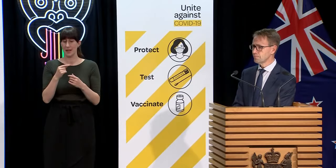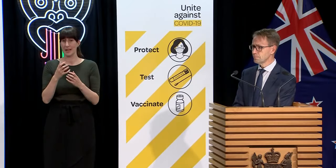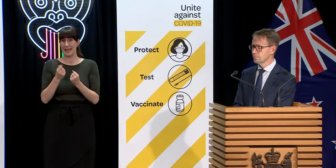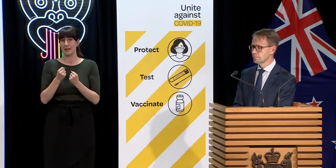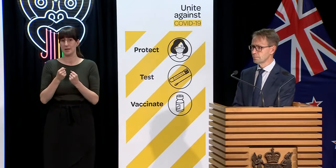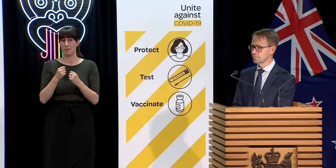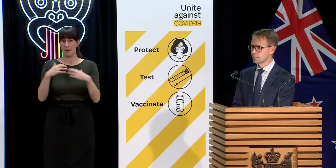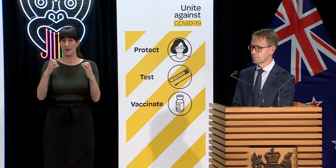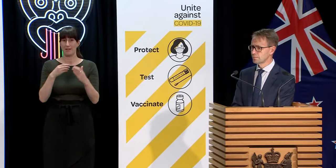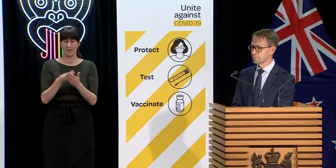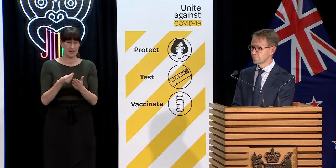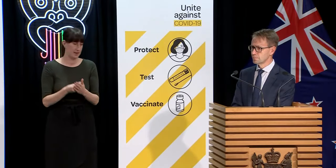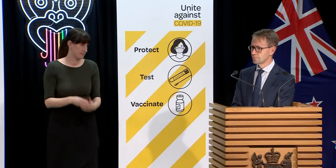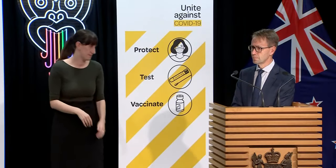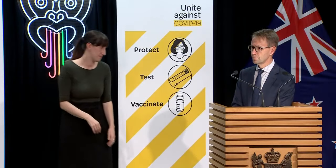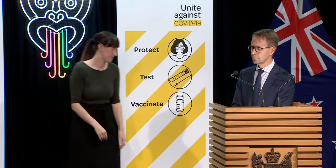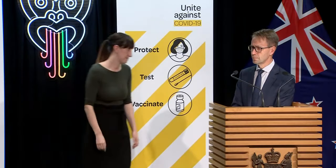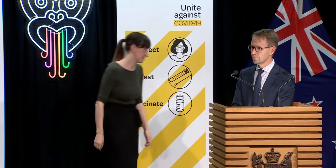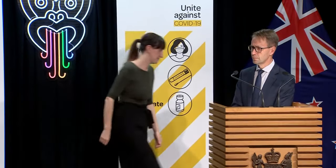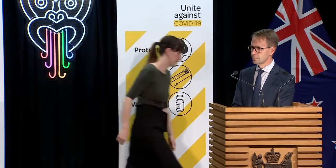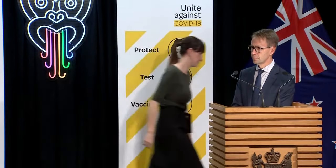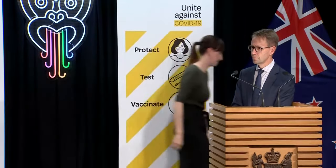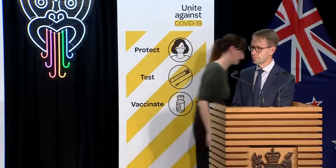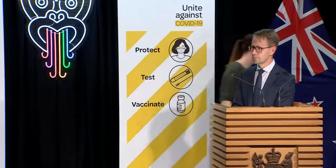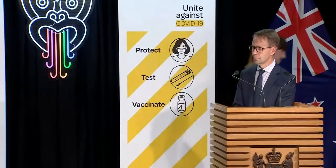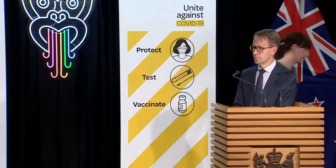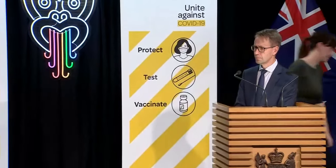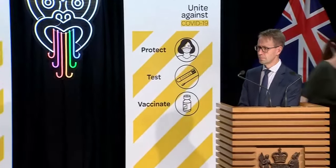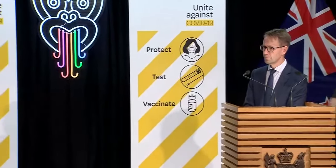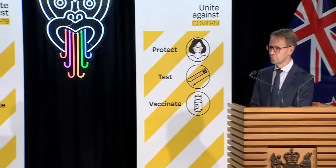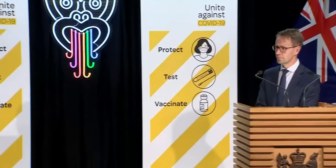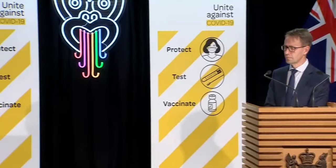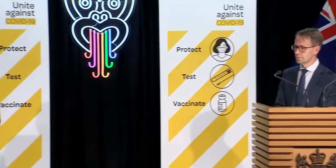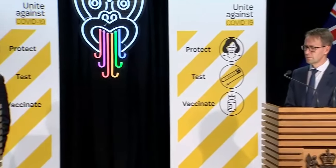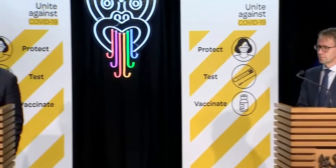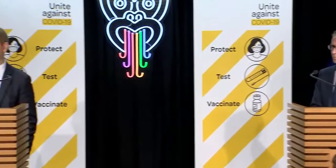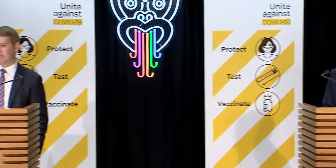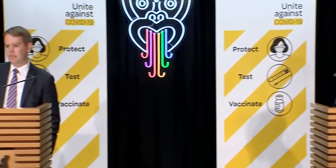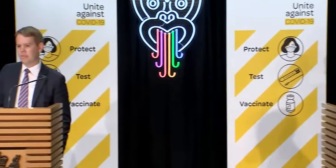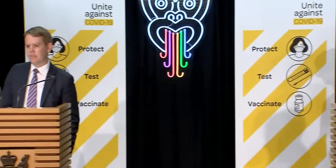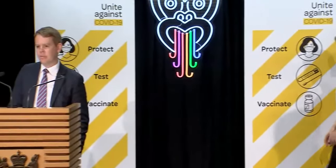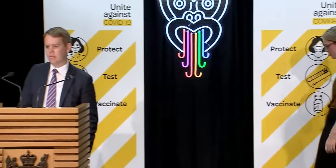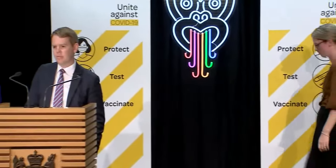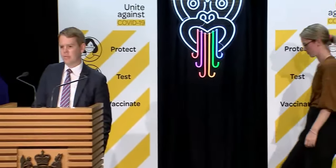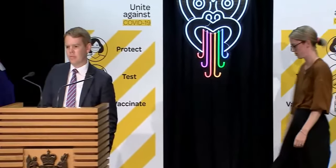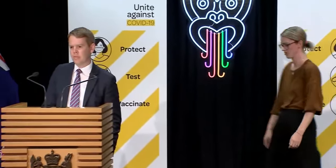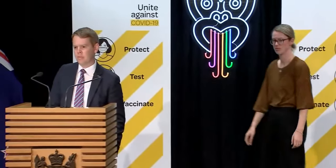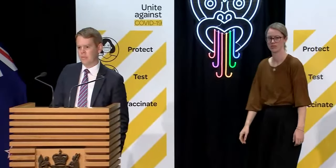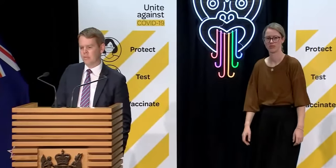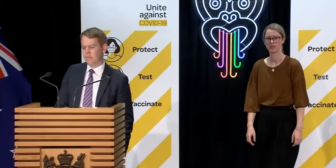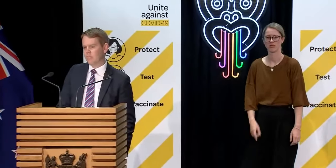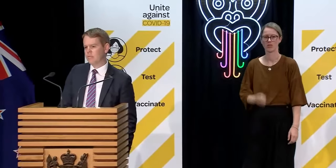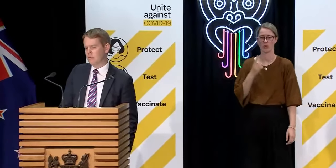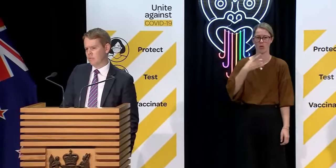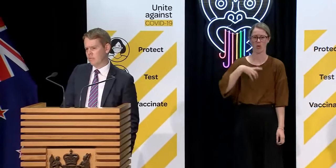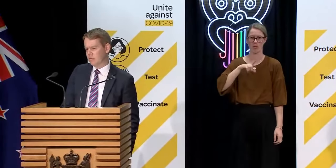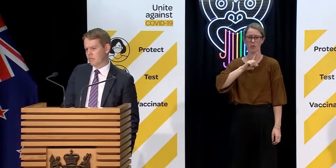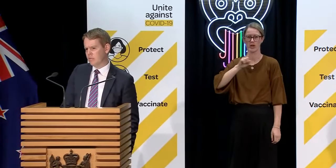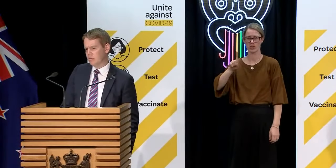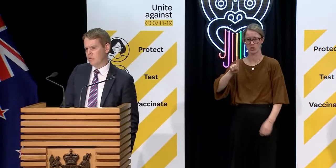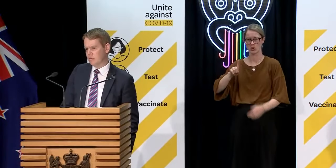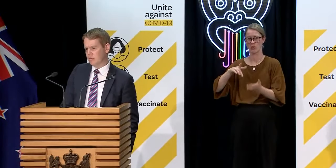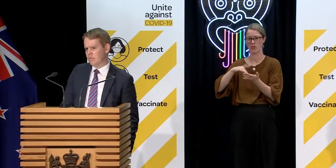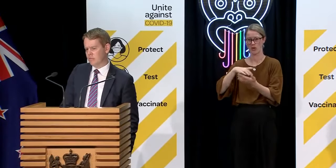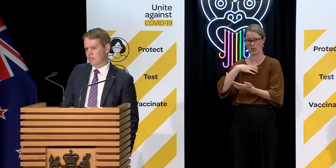Yeah. With regards to vital loss members in Auckland isolating, should that woman that reportedly presented to Middlemore, got a COVID test and